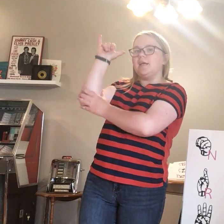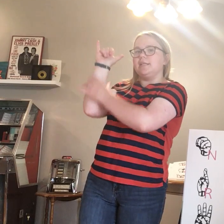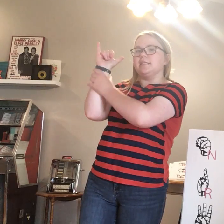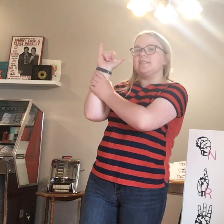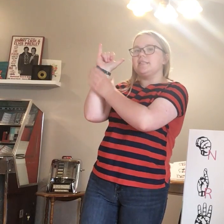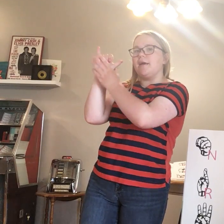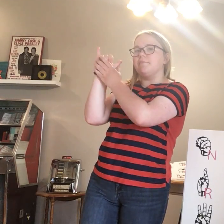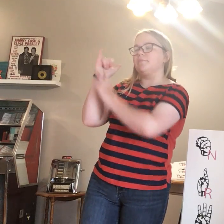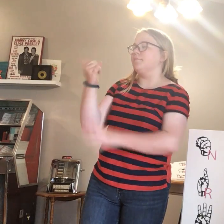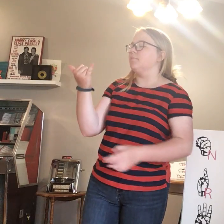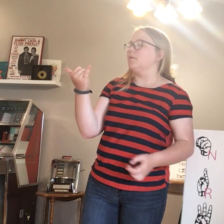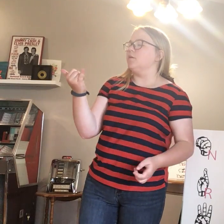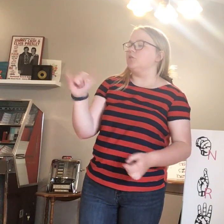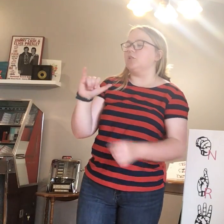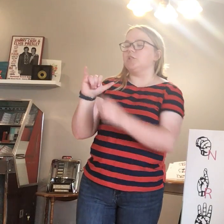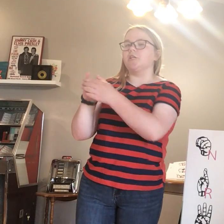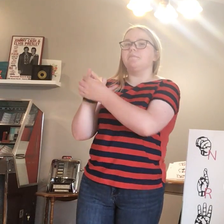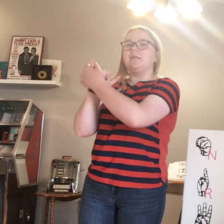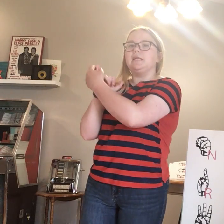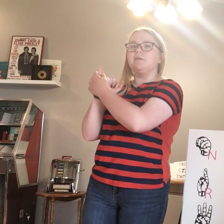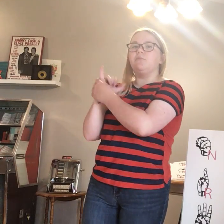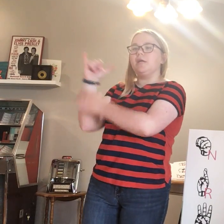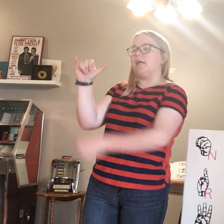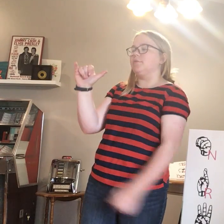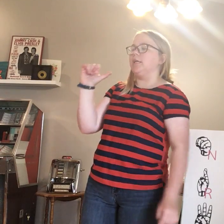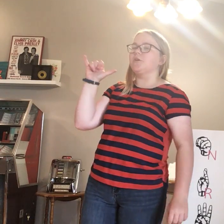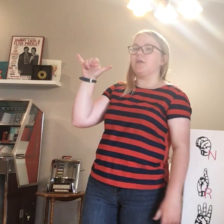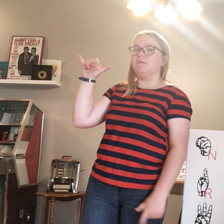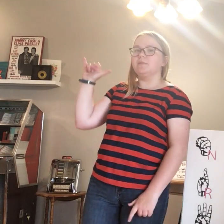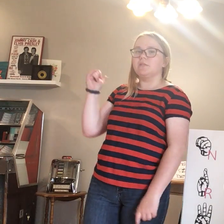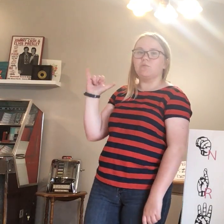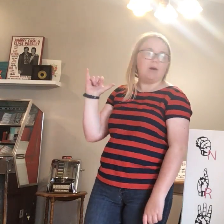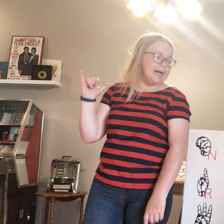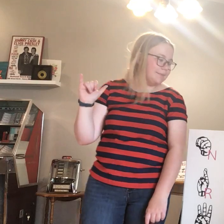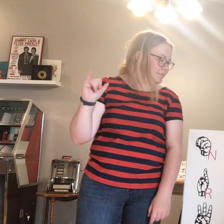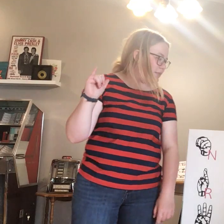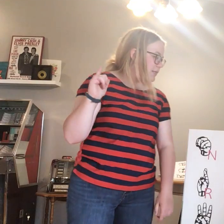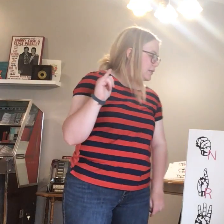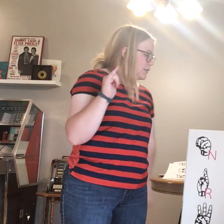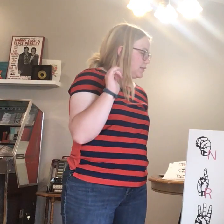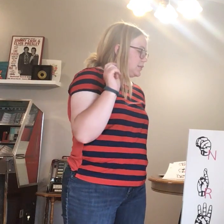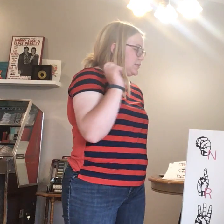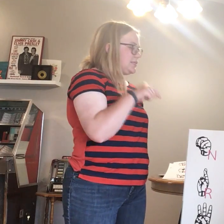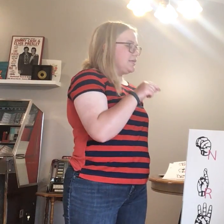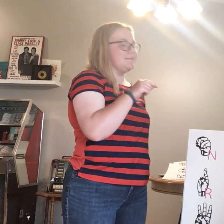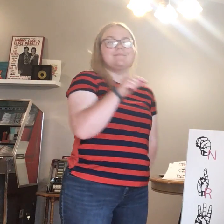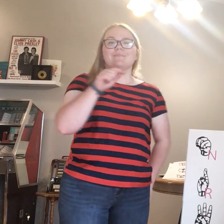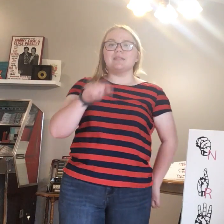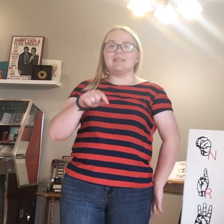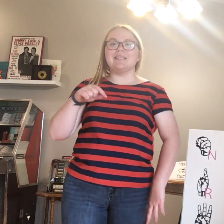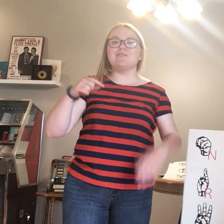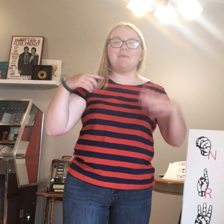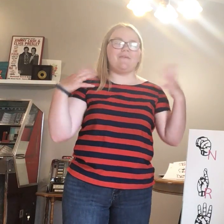like the stem. Just your pinky pointing out and your thumb. It's Y. Z. This is one of my